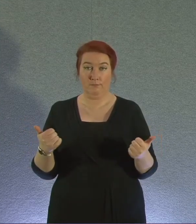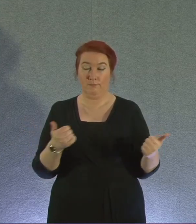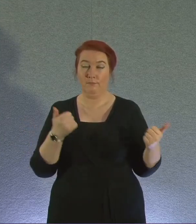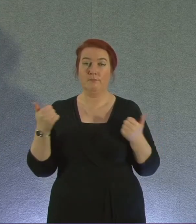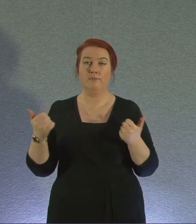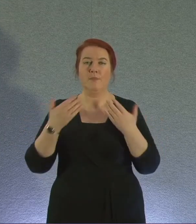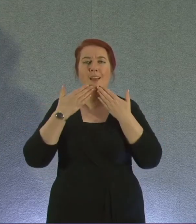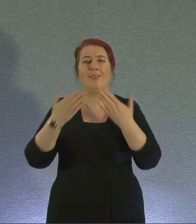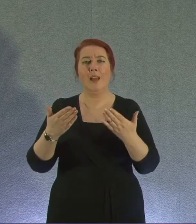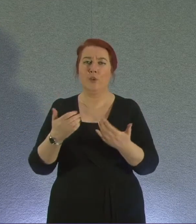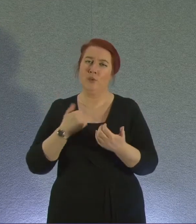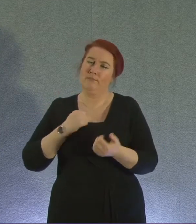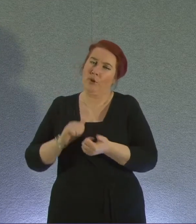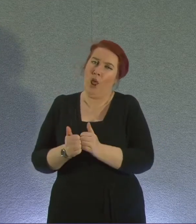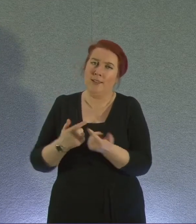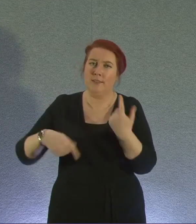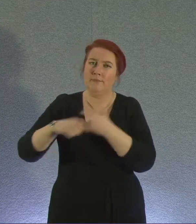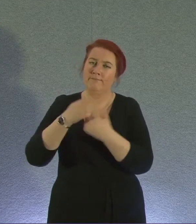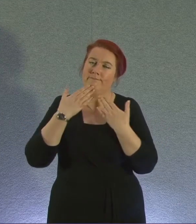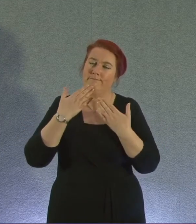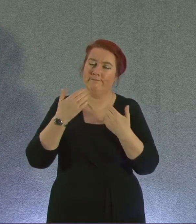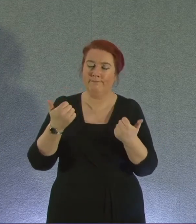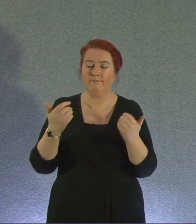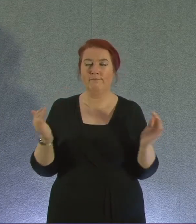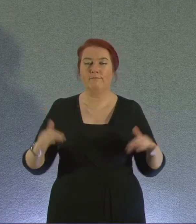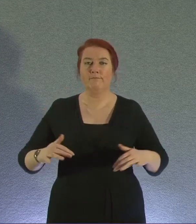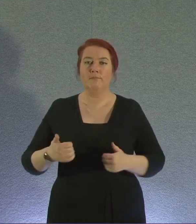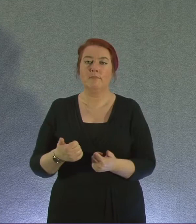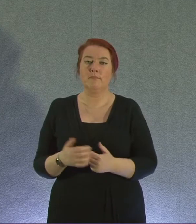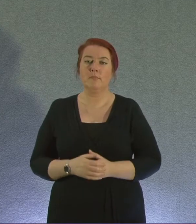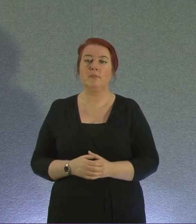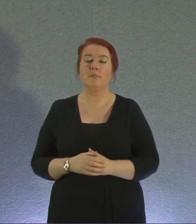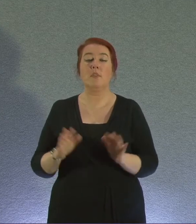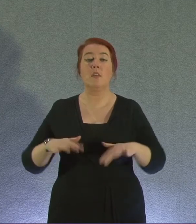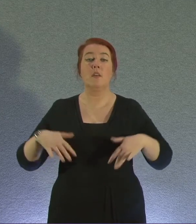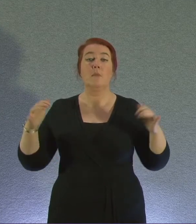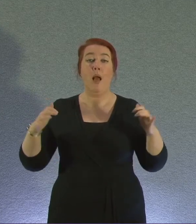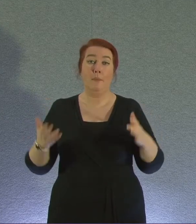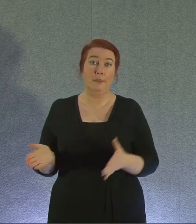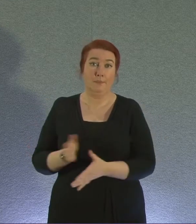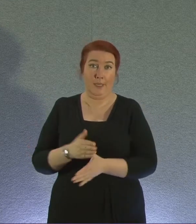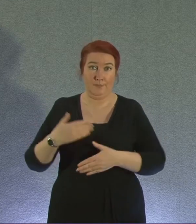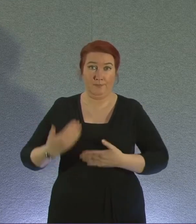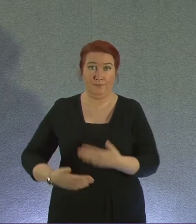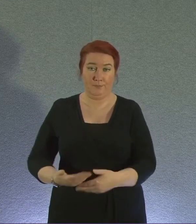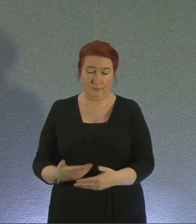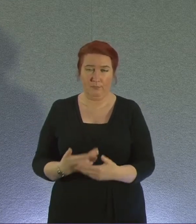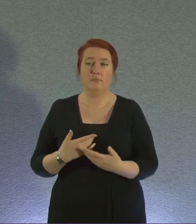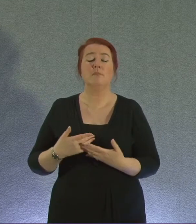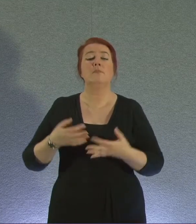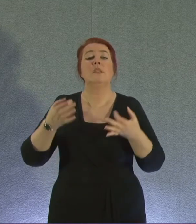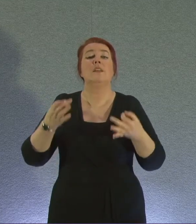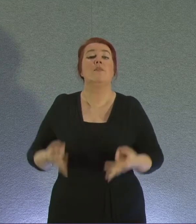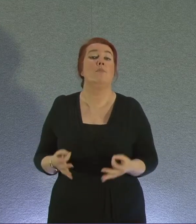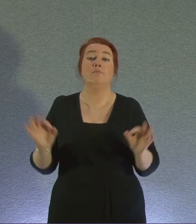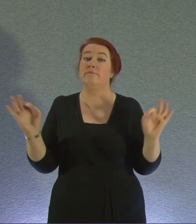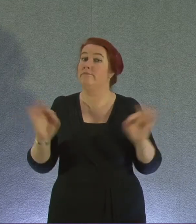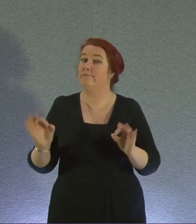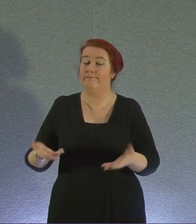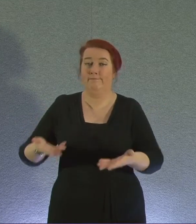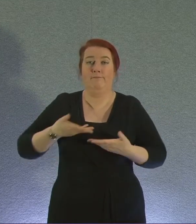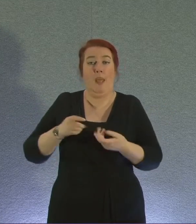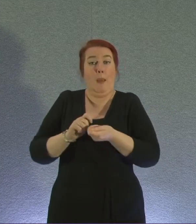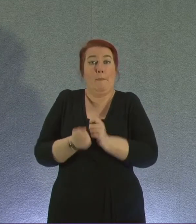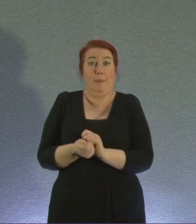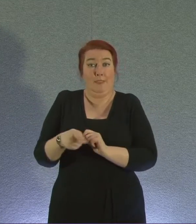Thank you, colleagues. Thank you. Parliament resumes, and now I can confirm that no amendments have been lodged at